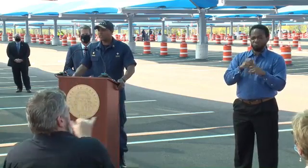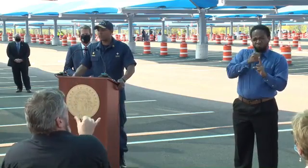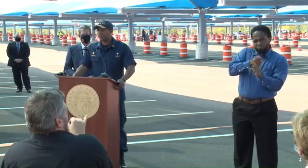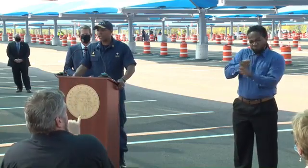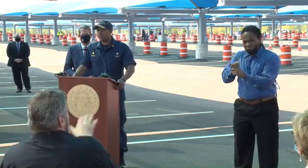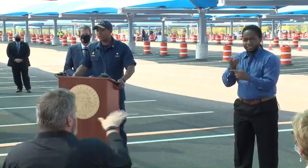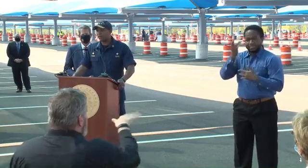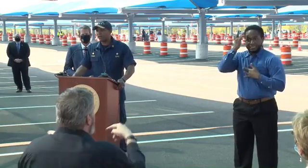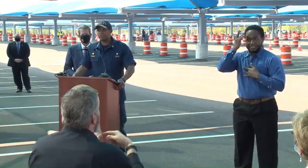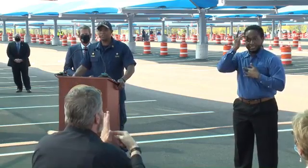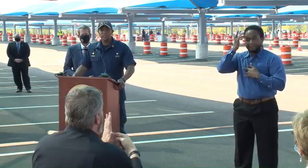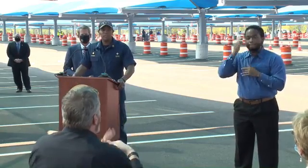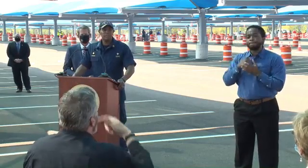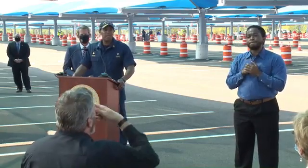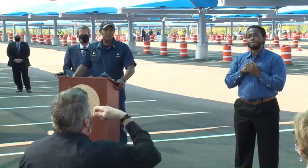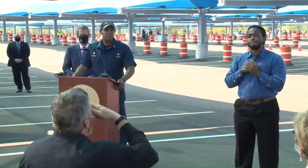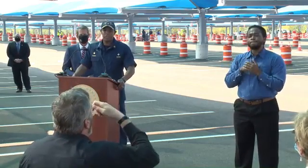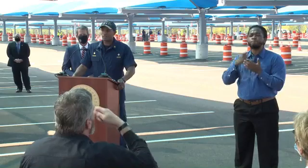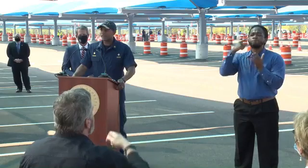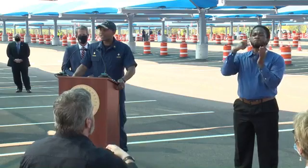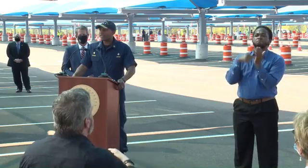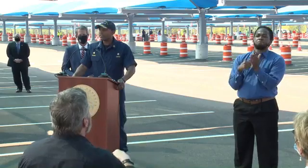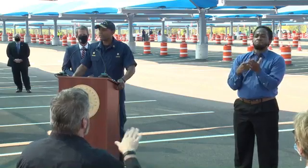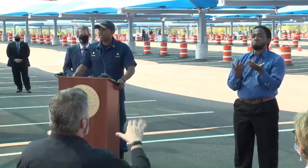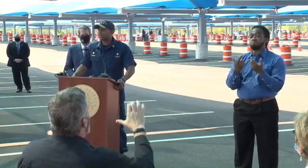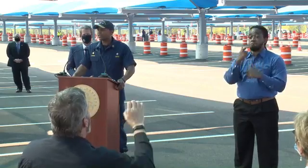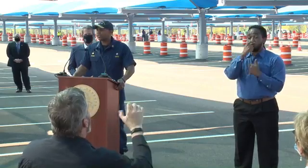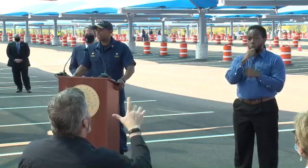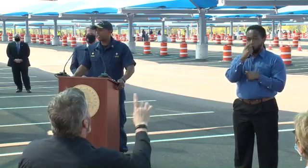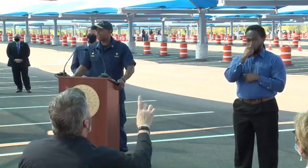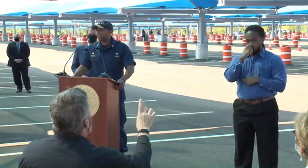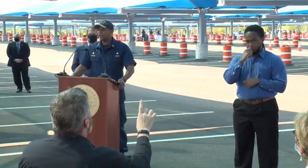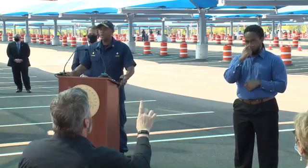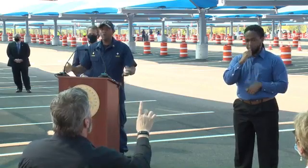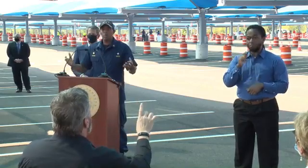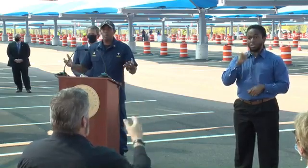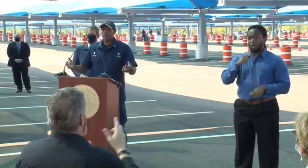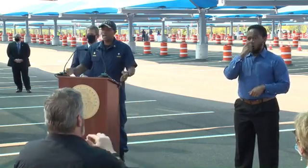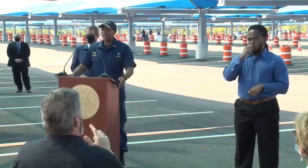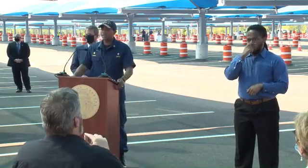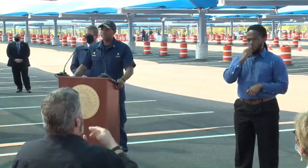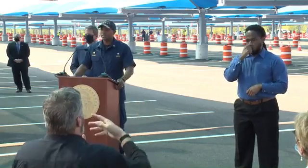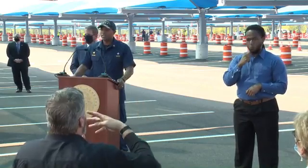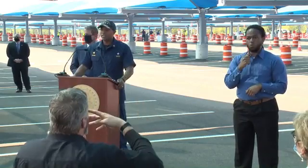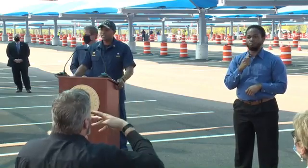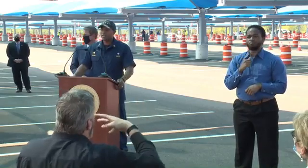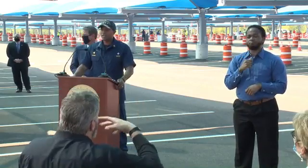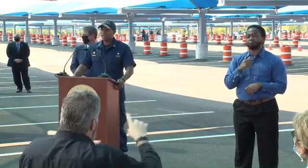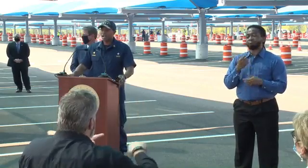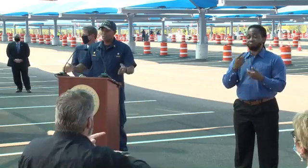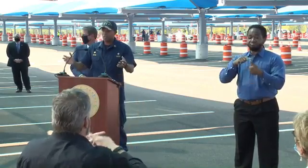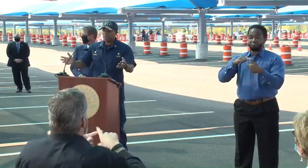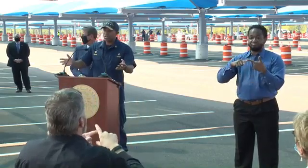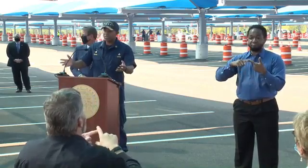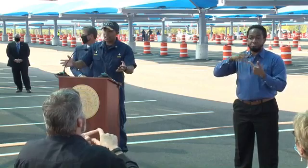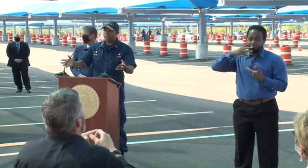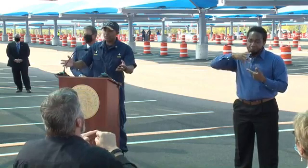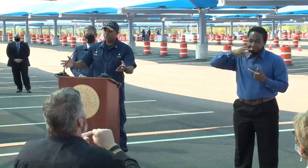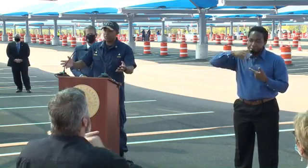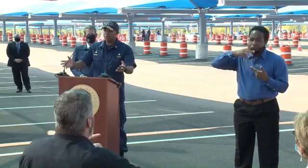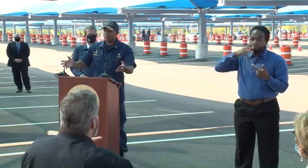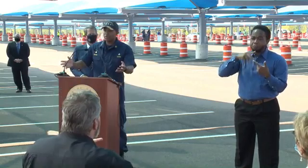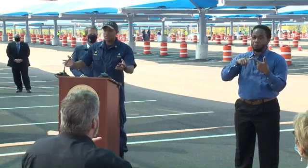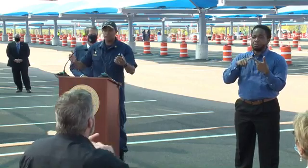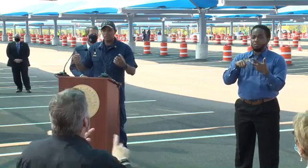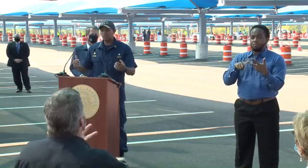most cases you're going to have a cough, you're going to have a fever, you're going to have a sneeze or watery eyes, and I'm going to know to stay away